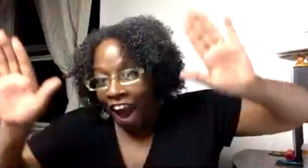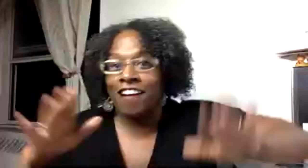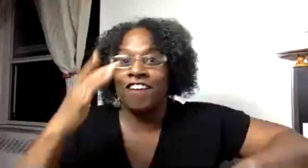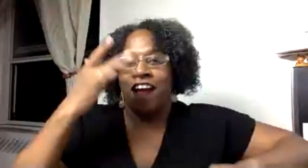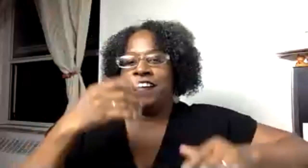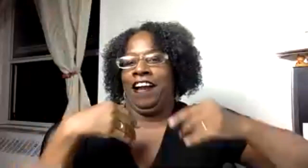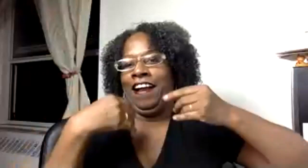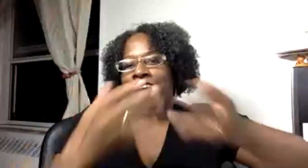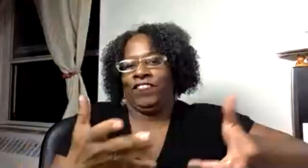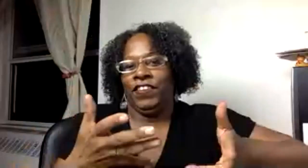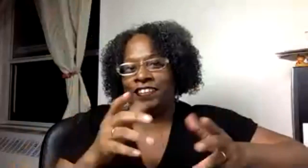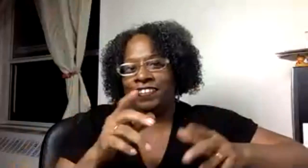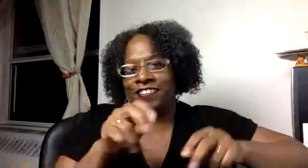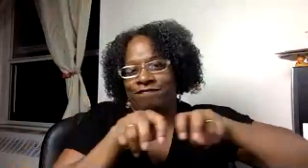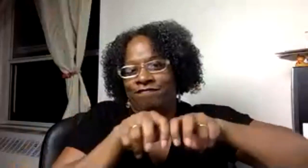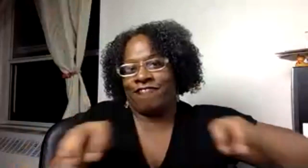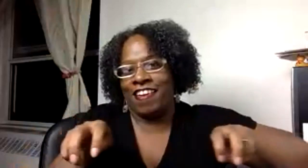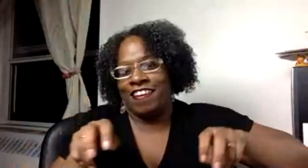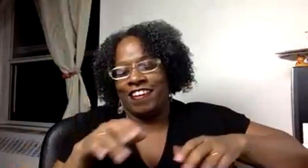and signing it.